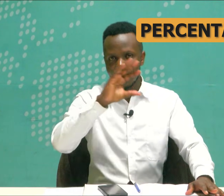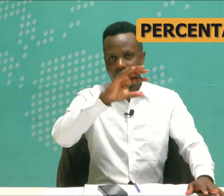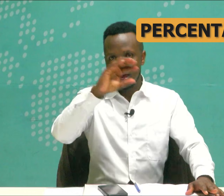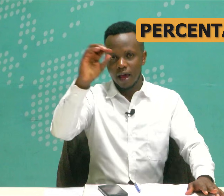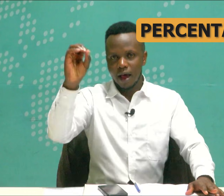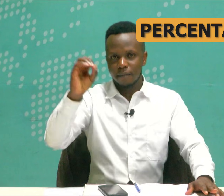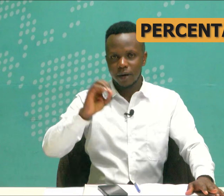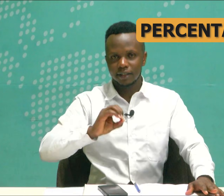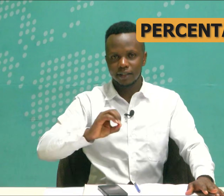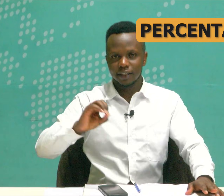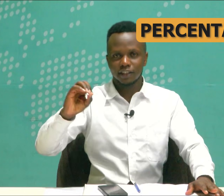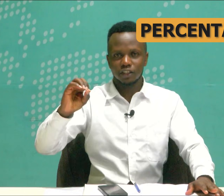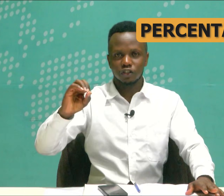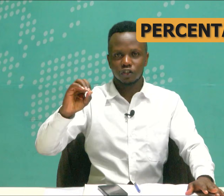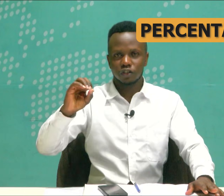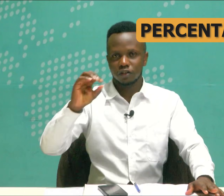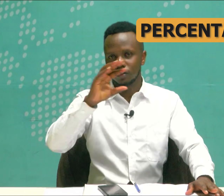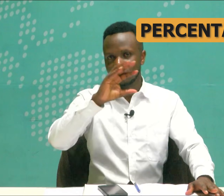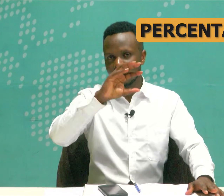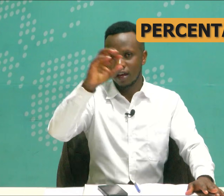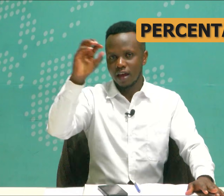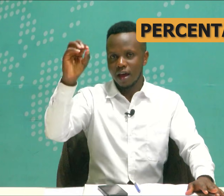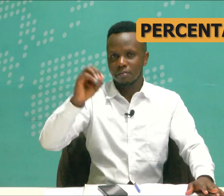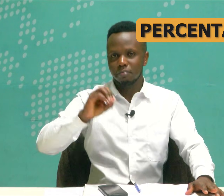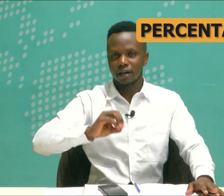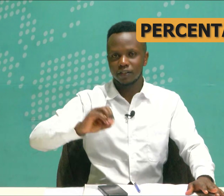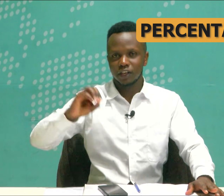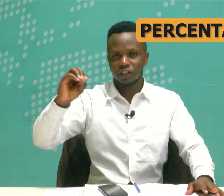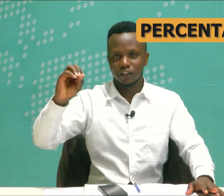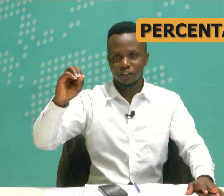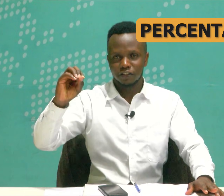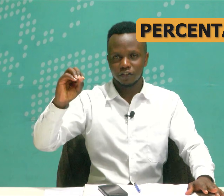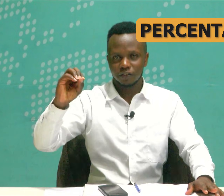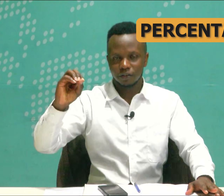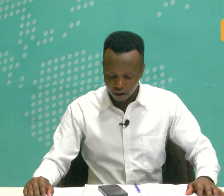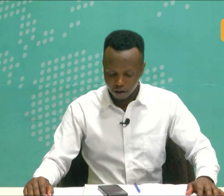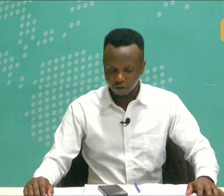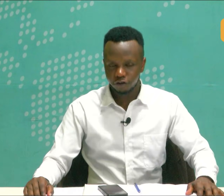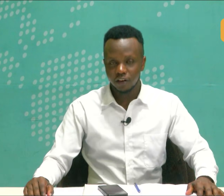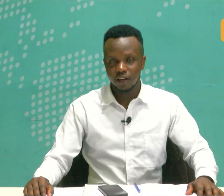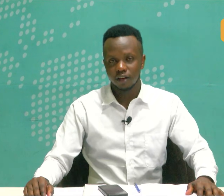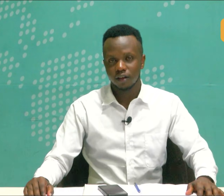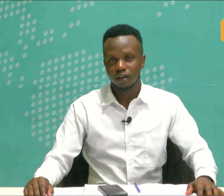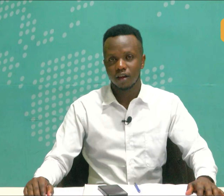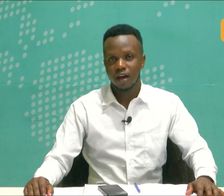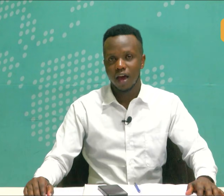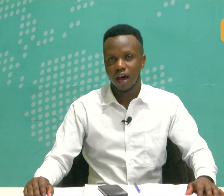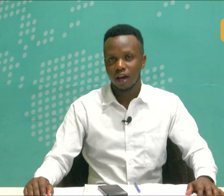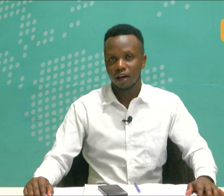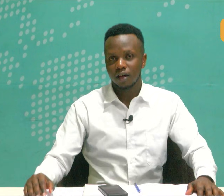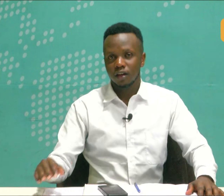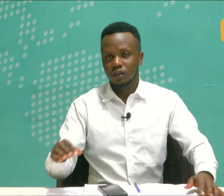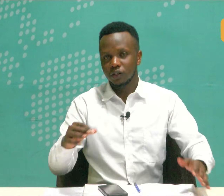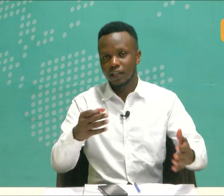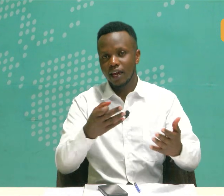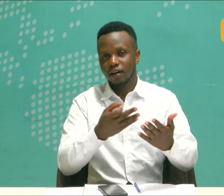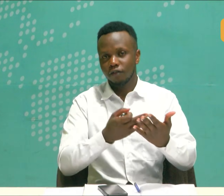percentage, percentage. Fee. You say